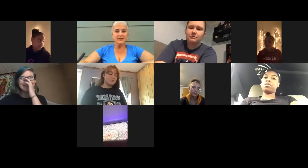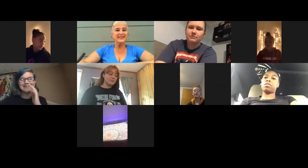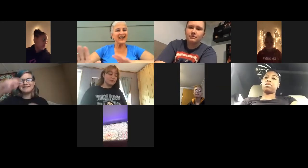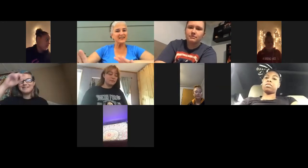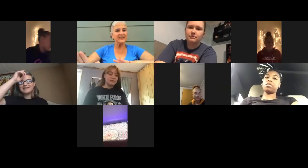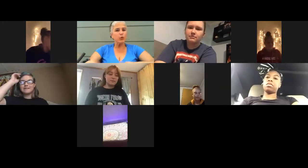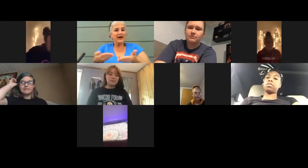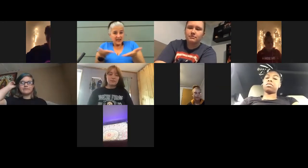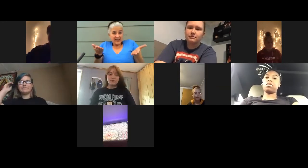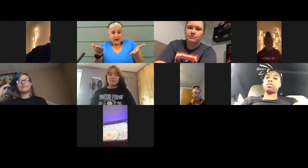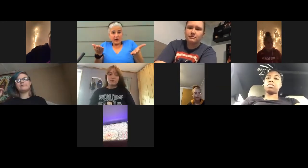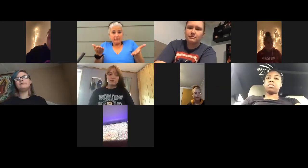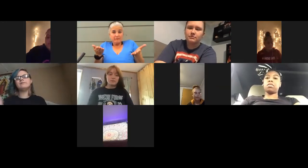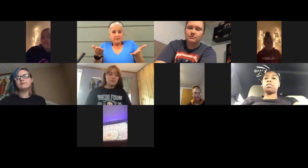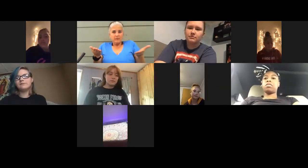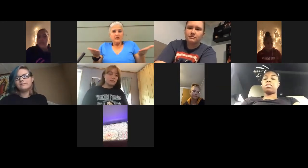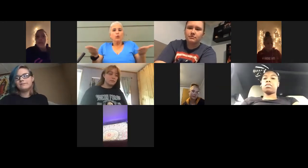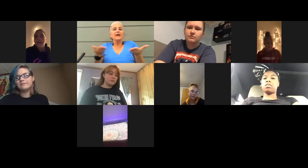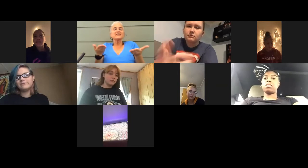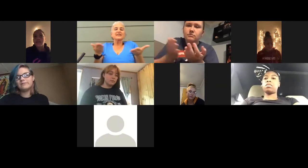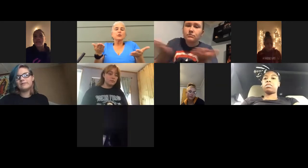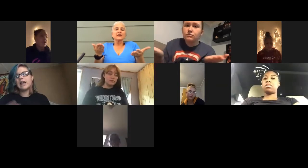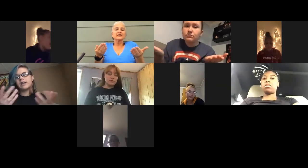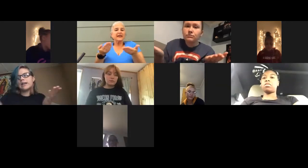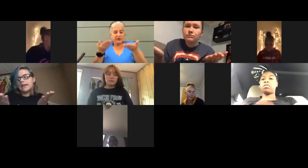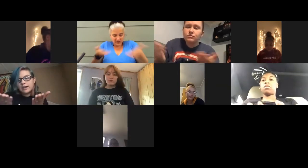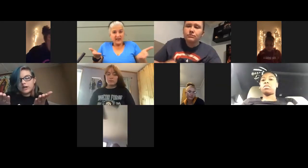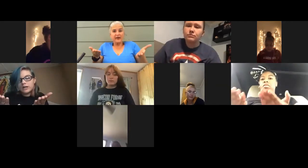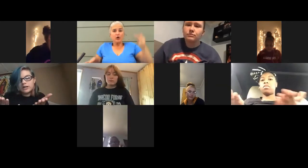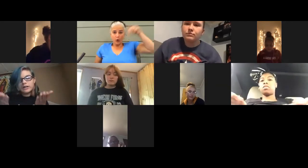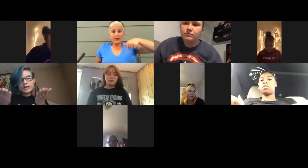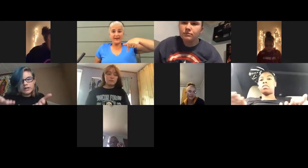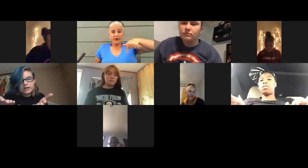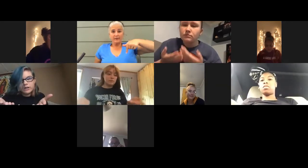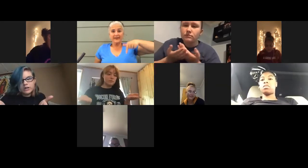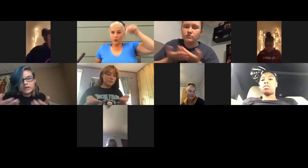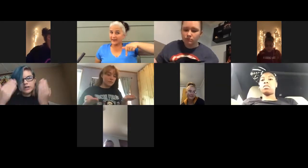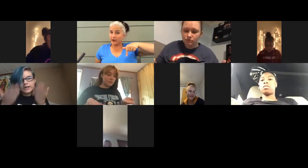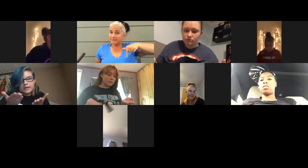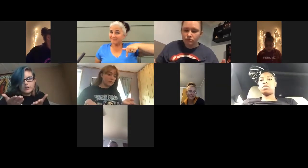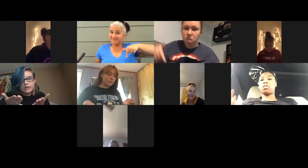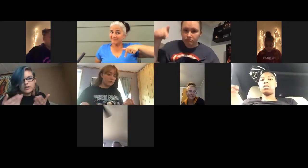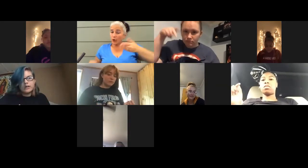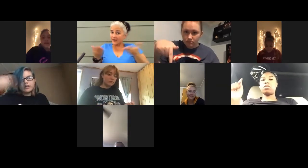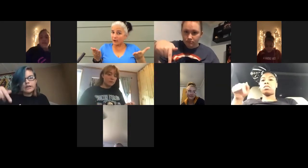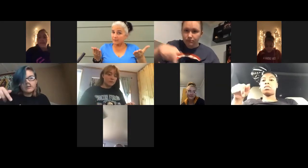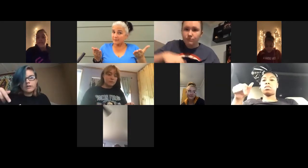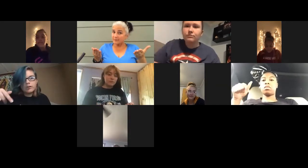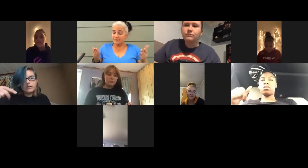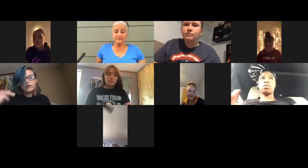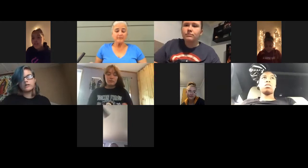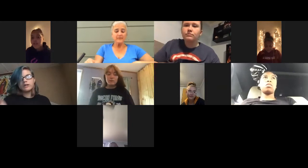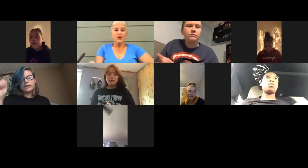Here, kind of like what? Here. What is like you wiggle it. Here is just here or here. Like right here or